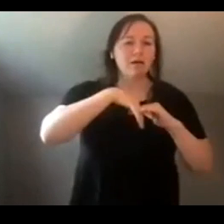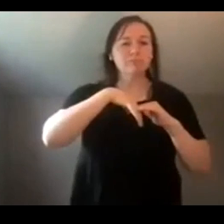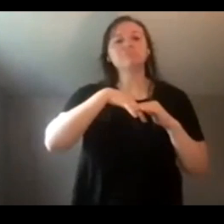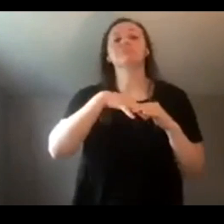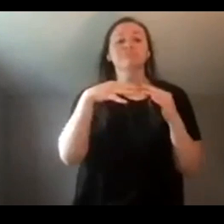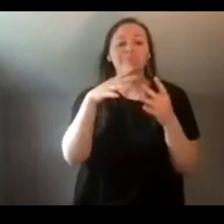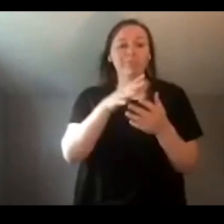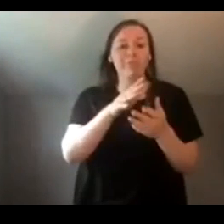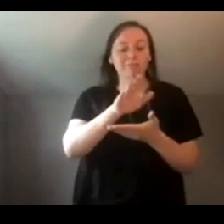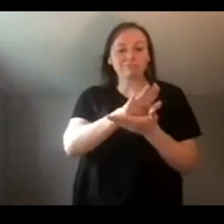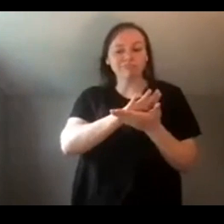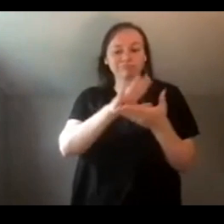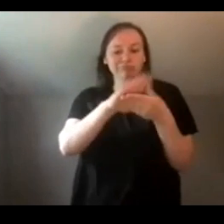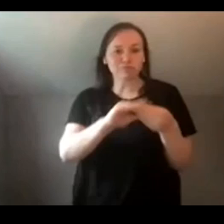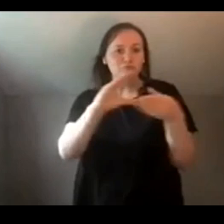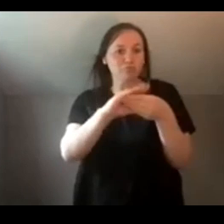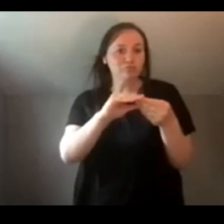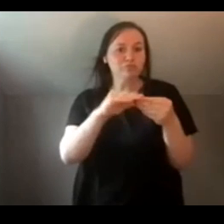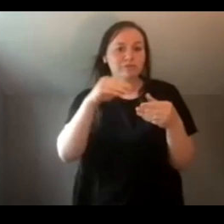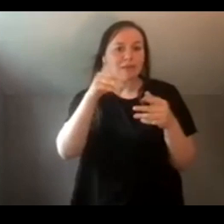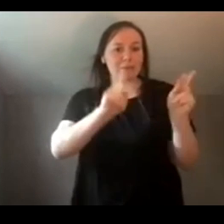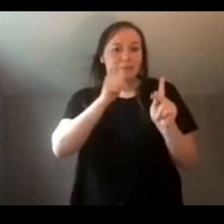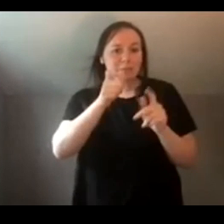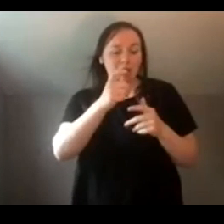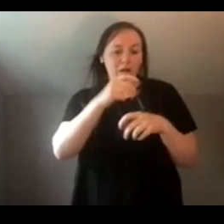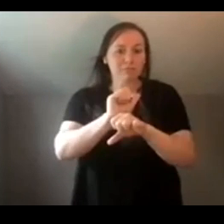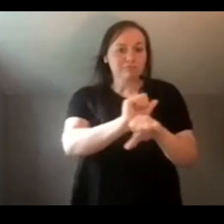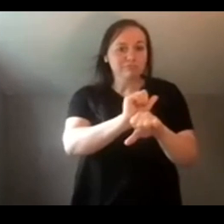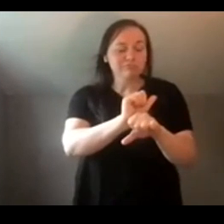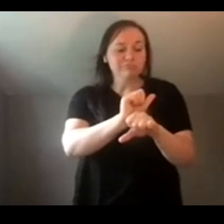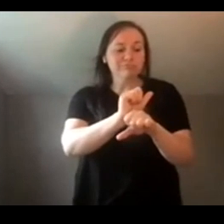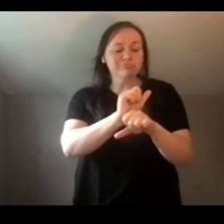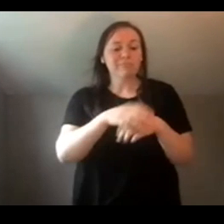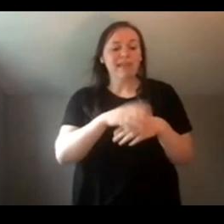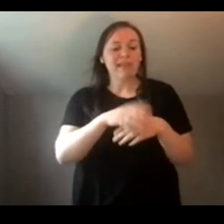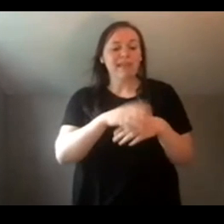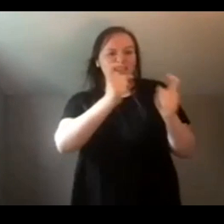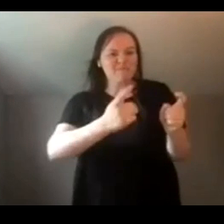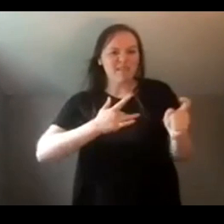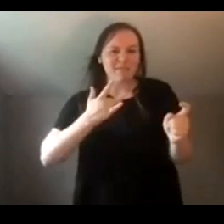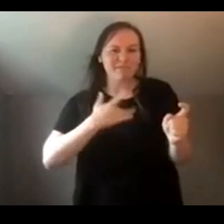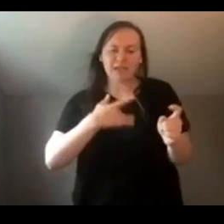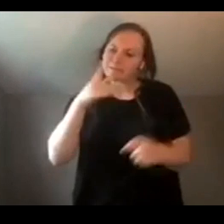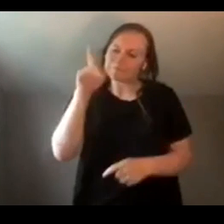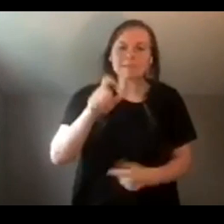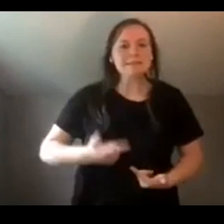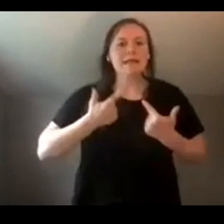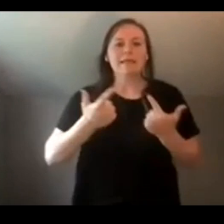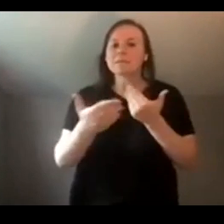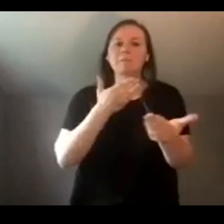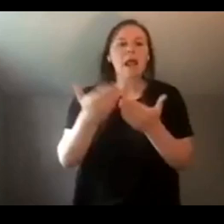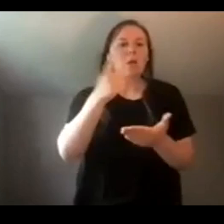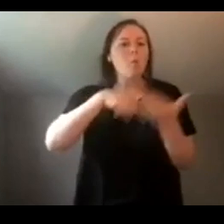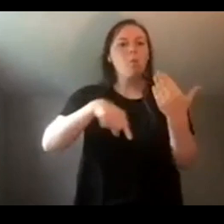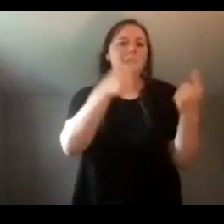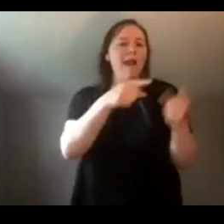of those who were enslaved and emboldened them with the will to live no matter what. They sought